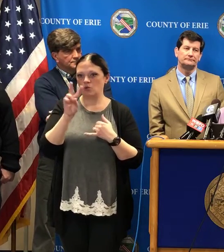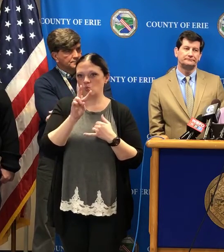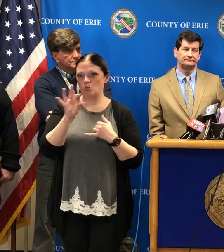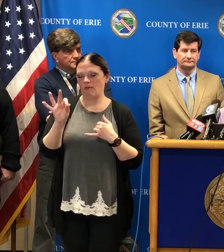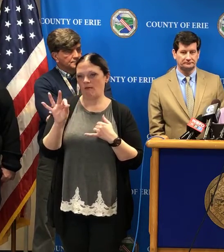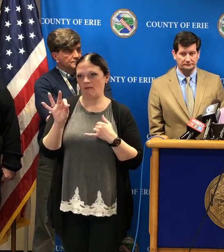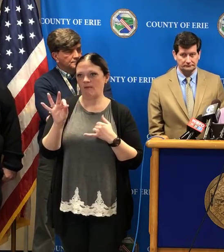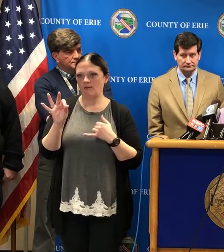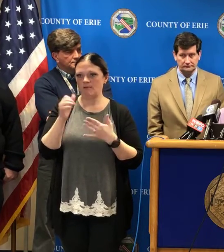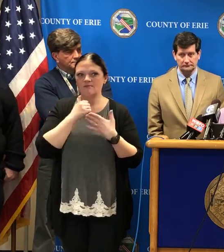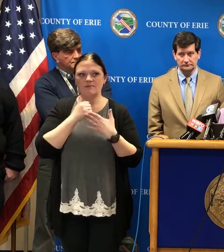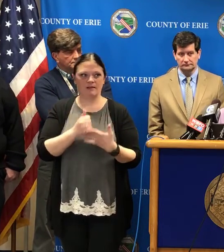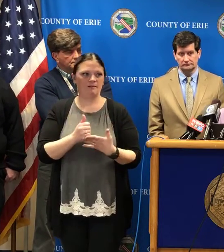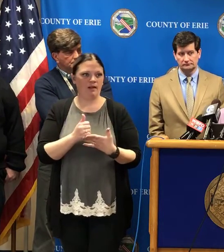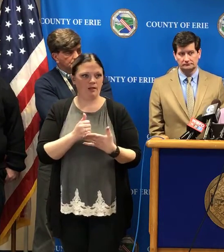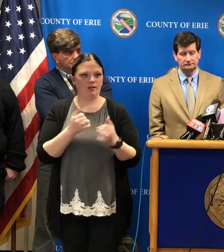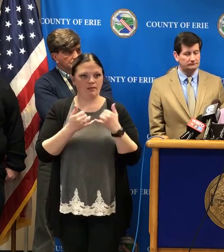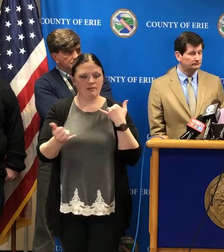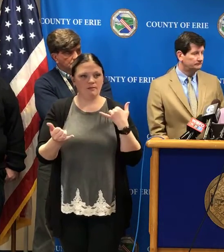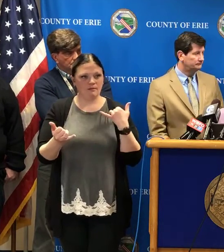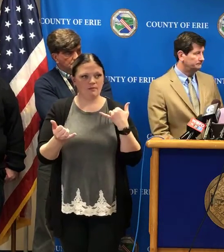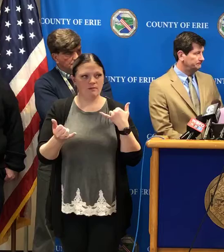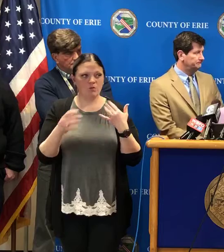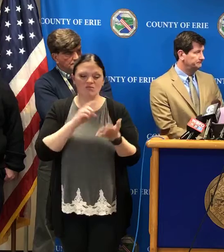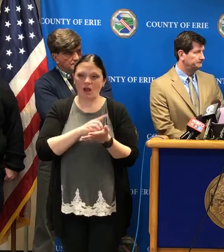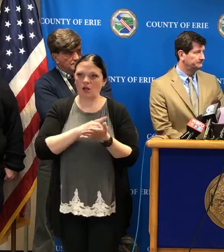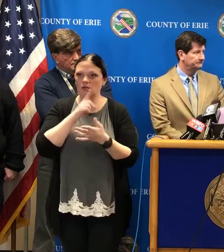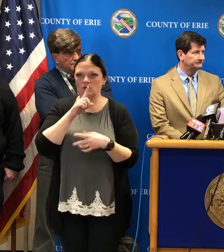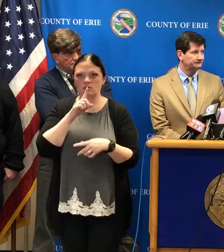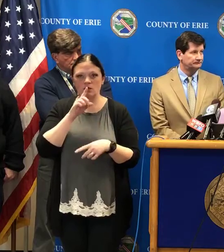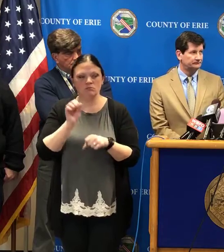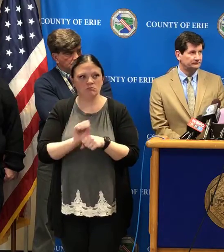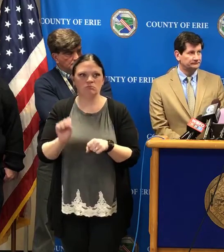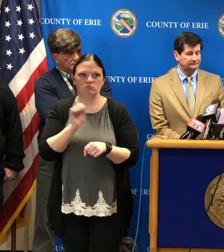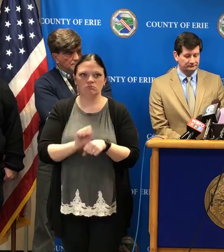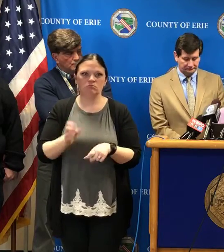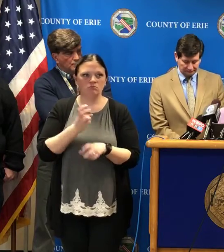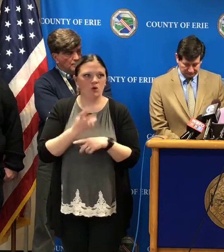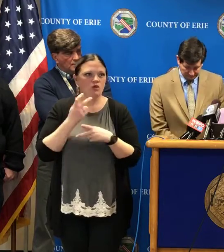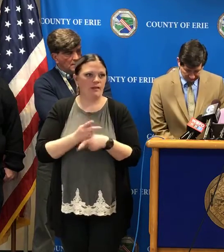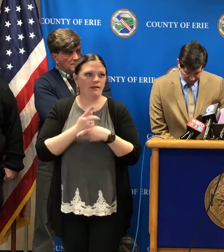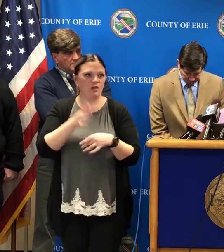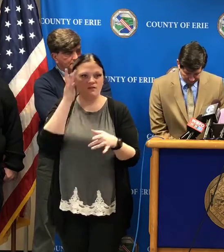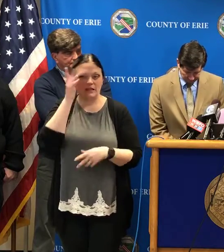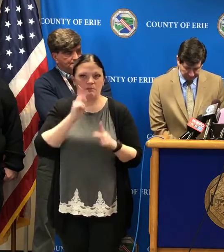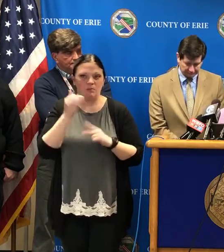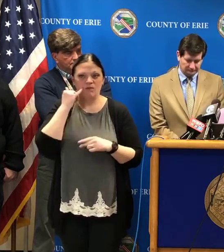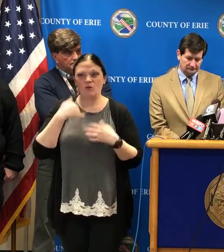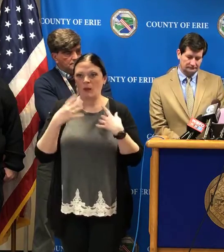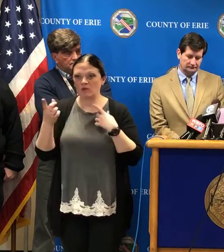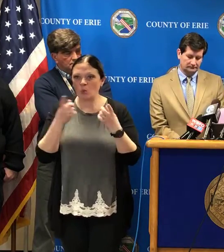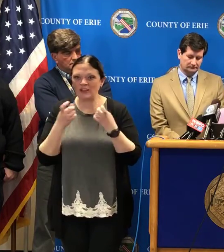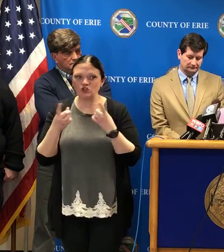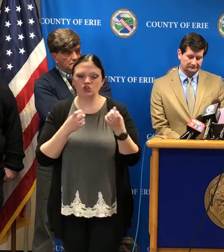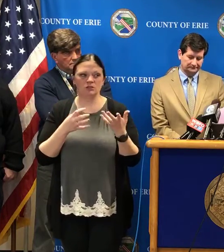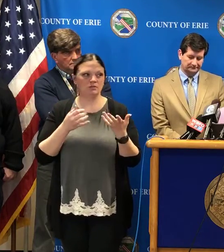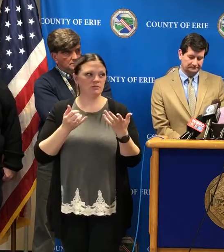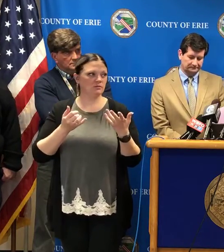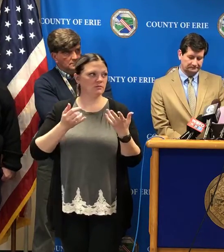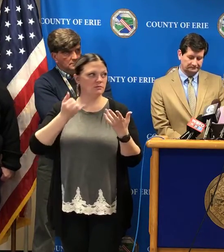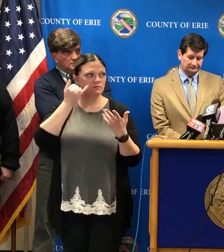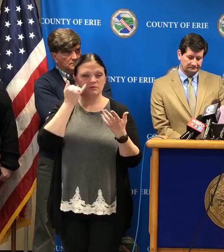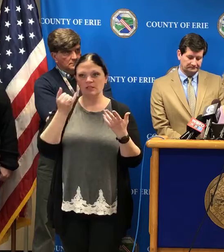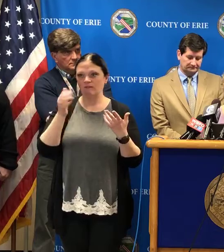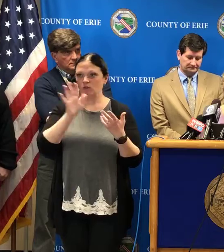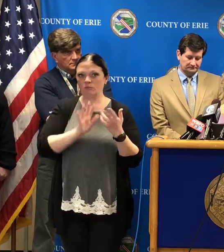858-2929. And so again, the healthcare providers are working really hard trying to take care of sick people. If you have questions, if your